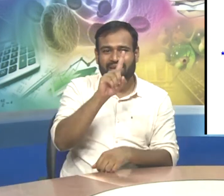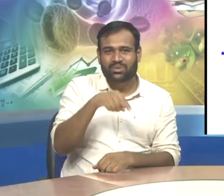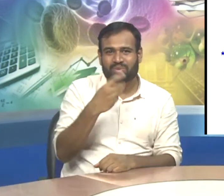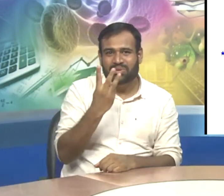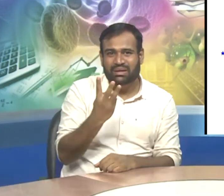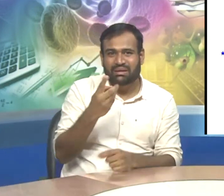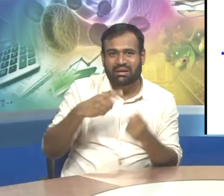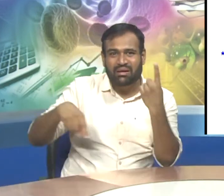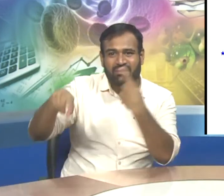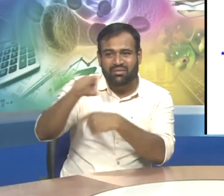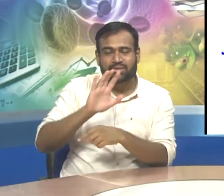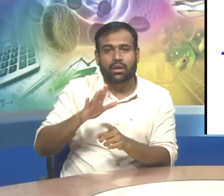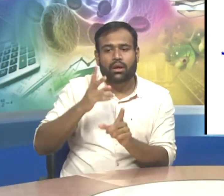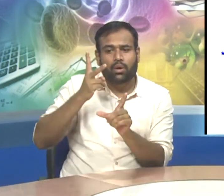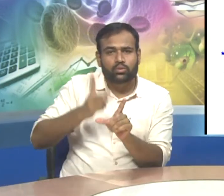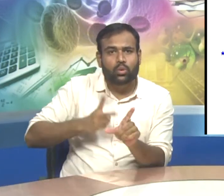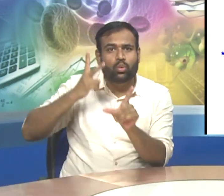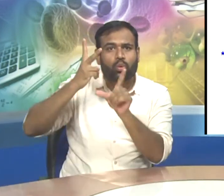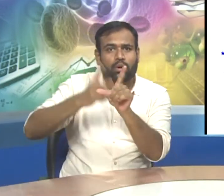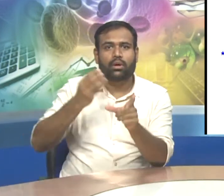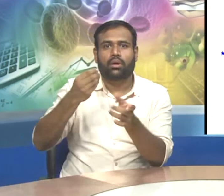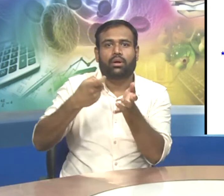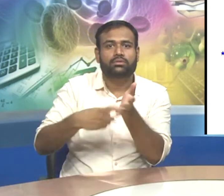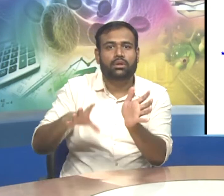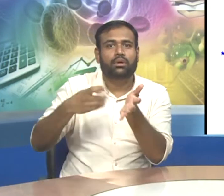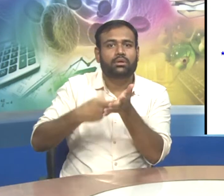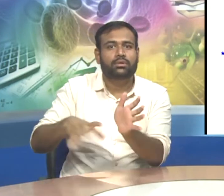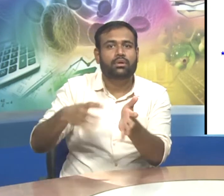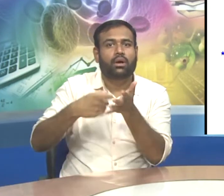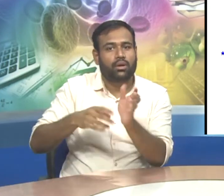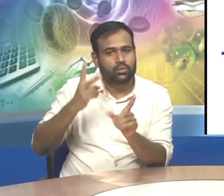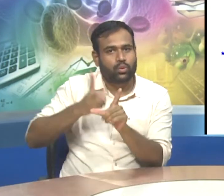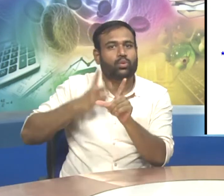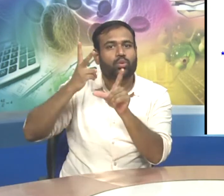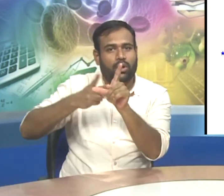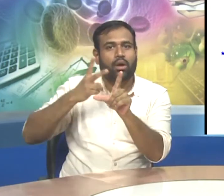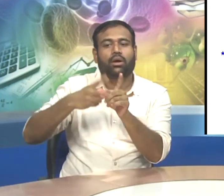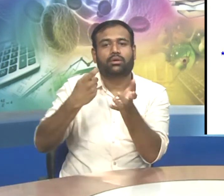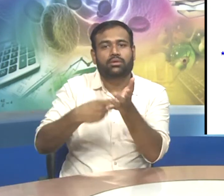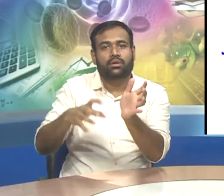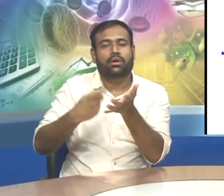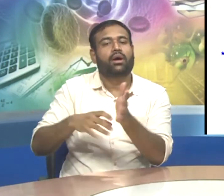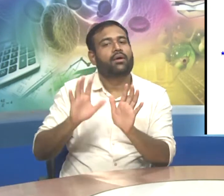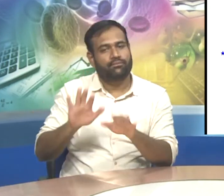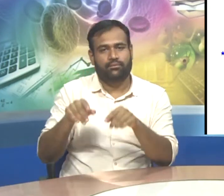One-third of its members, they retire after every 2 years.